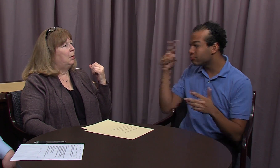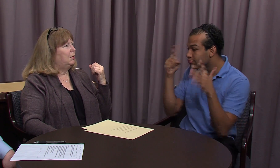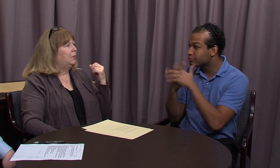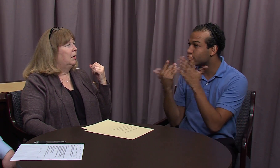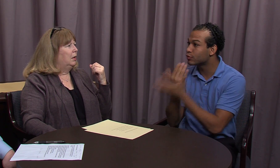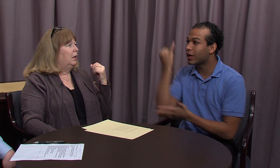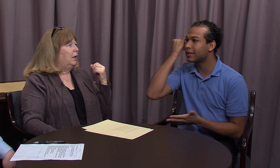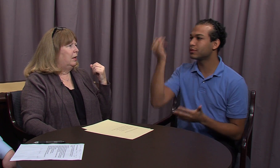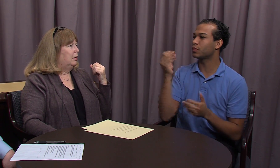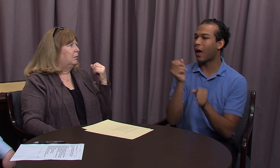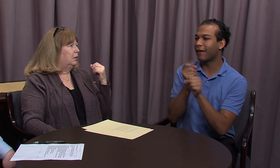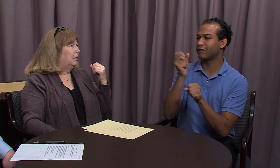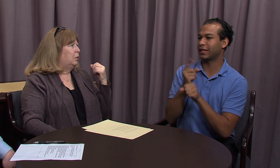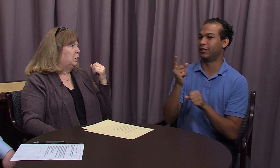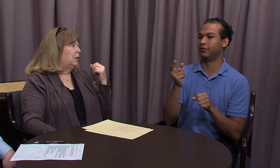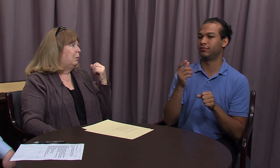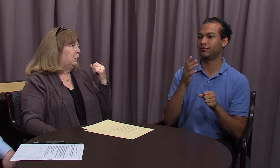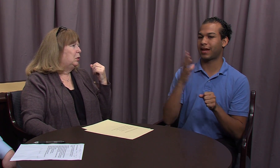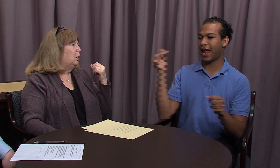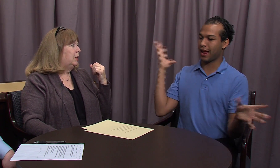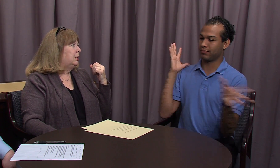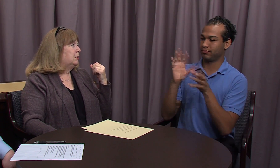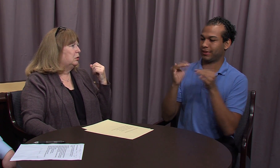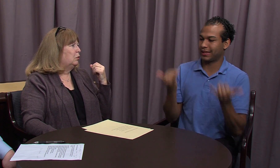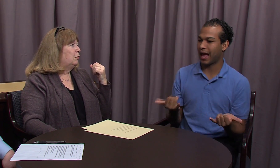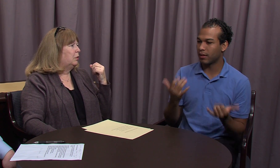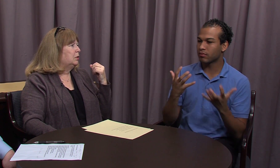and we would come up with new ideas and so forth. And so